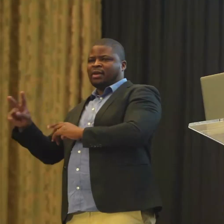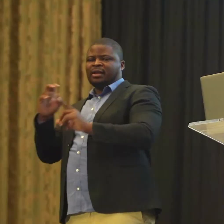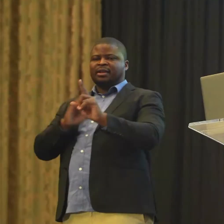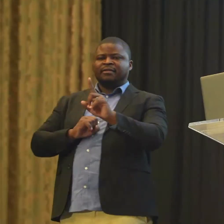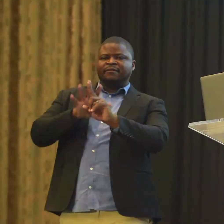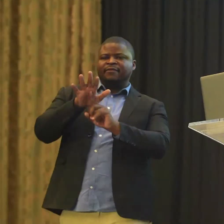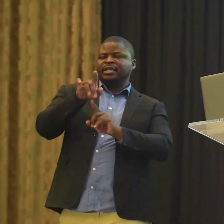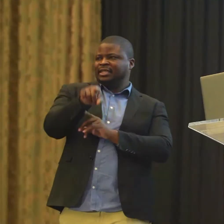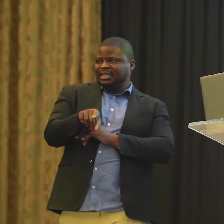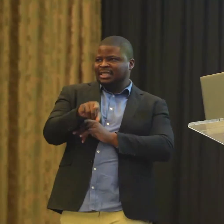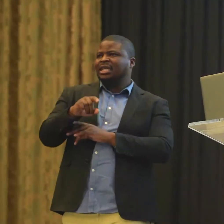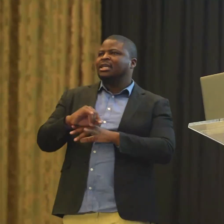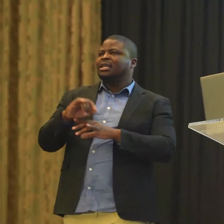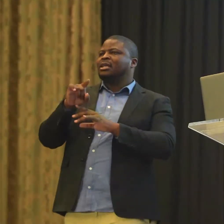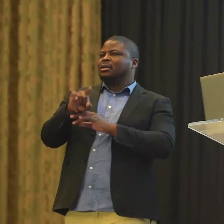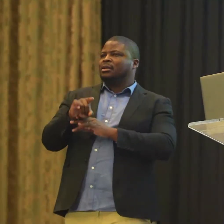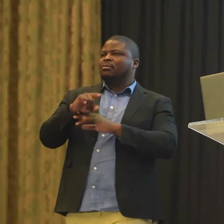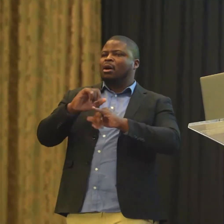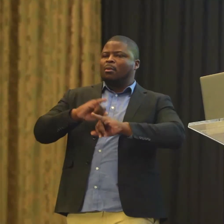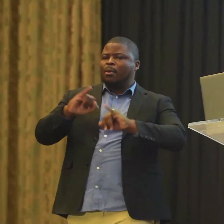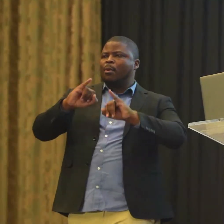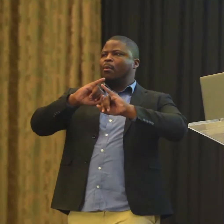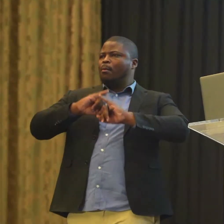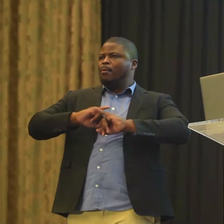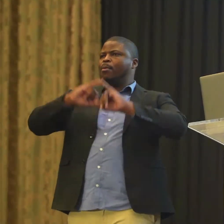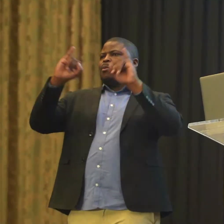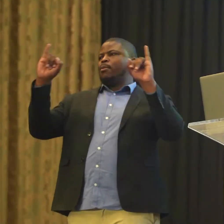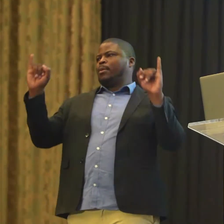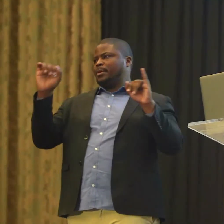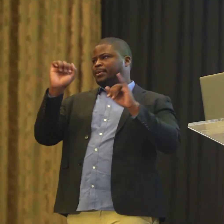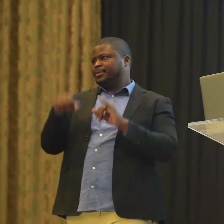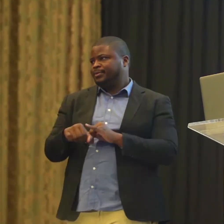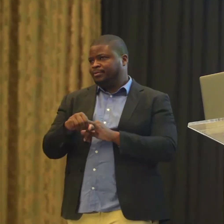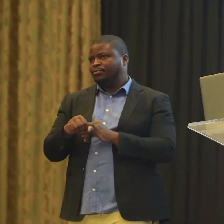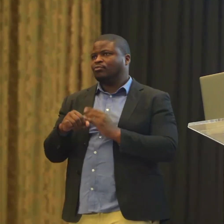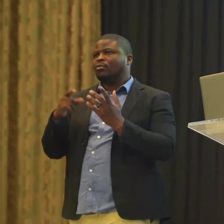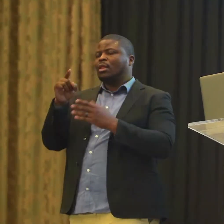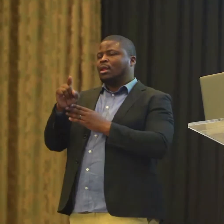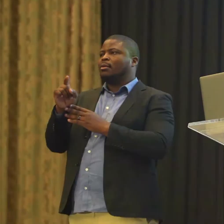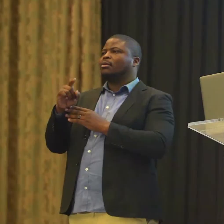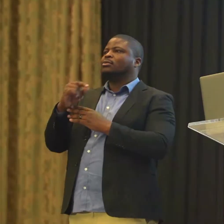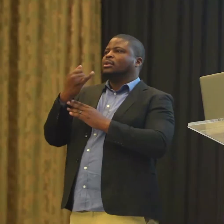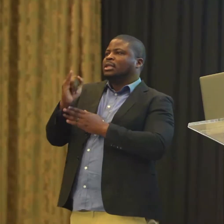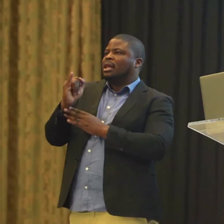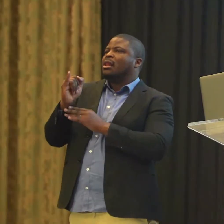deteriorate more rapidly and vice versa as well through those disease processes.